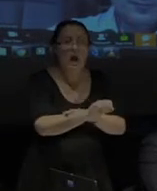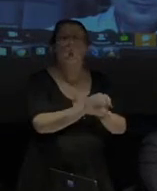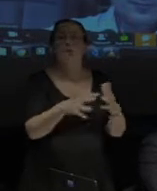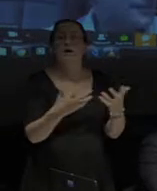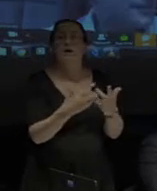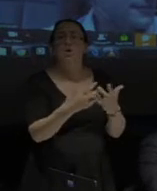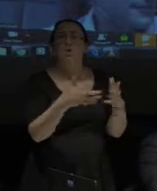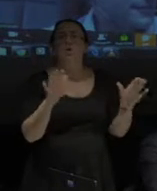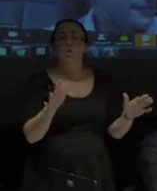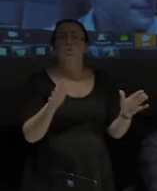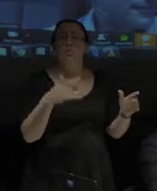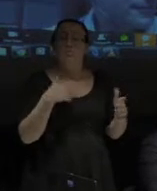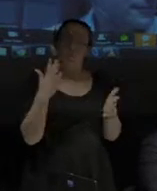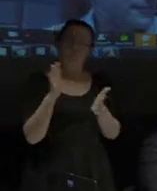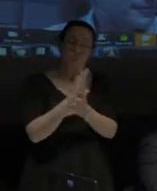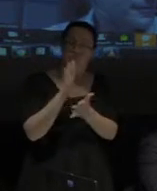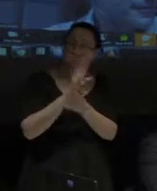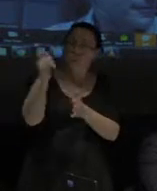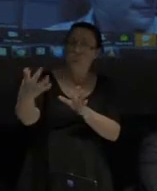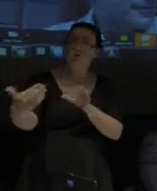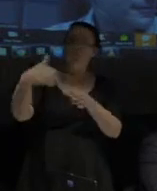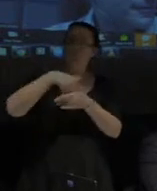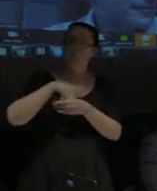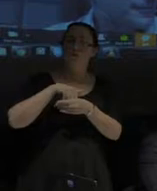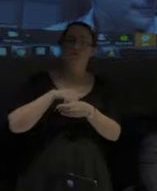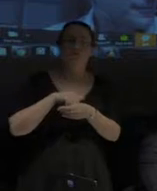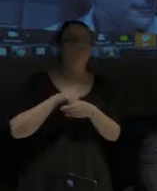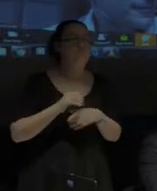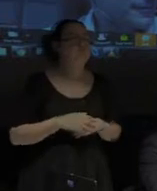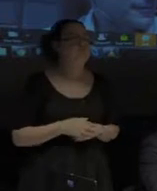delighted Oberdan's able to join us from Singapore.